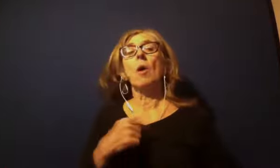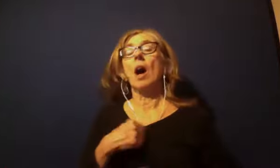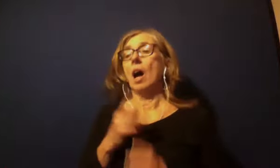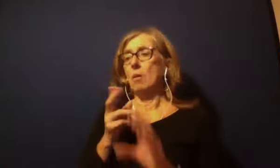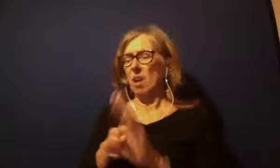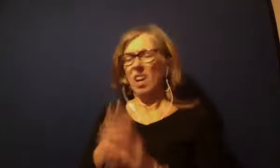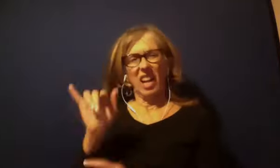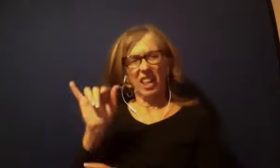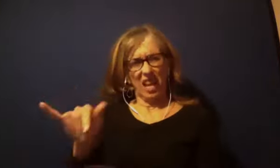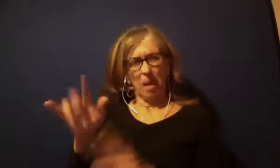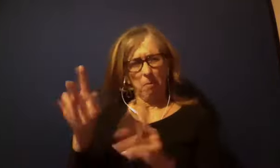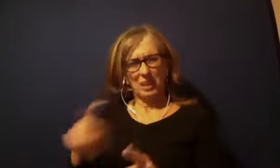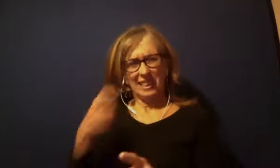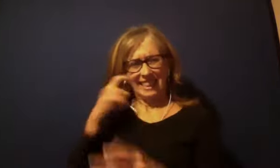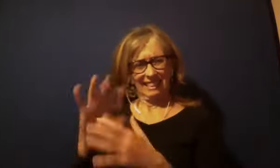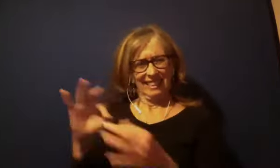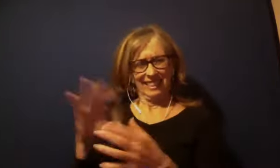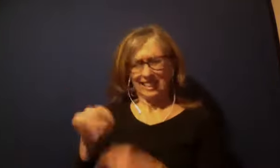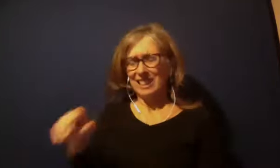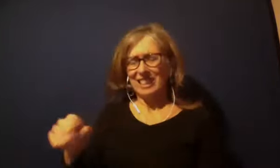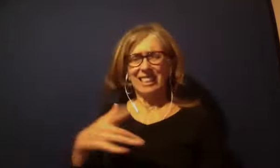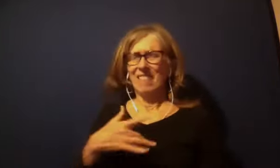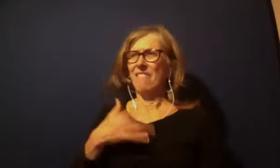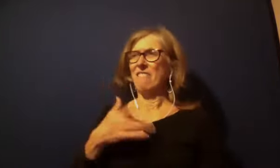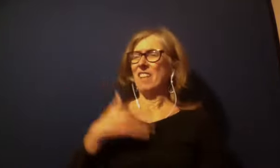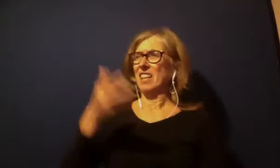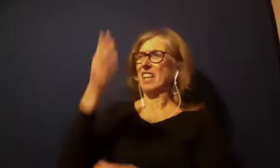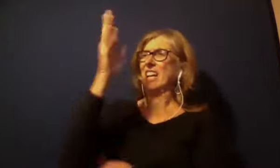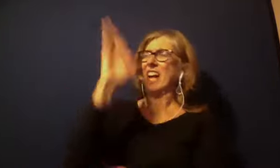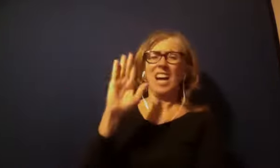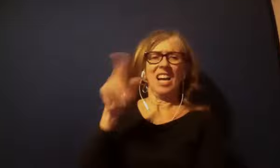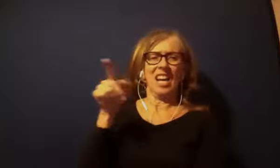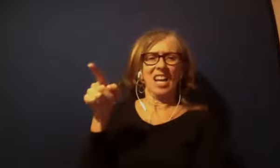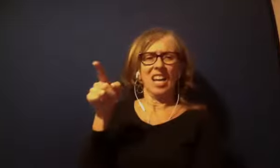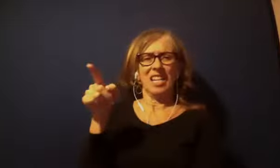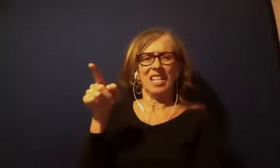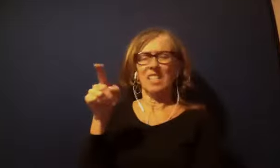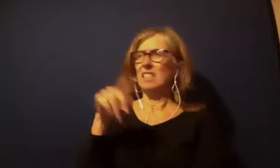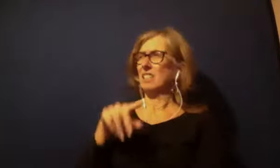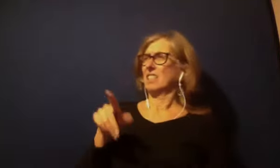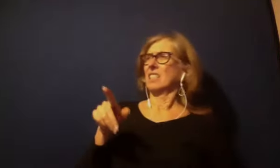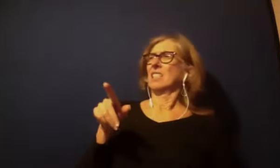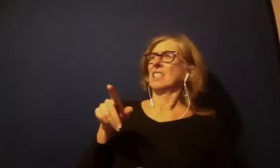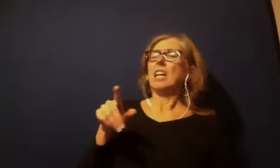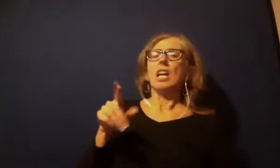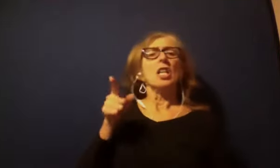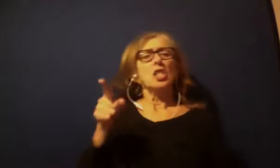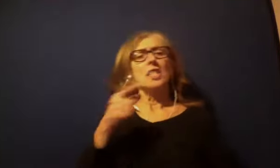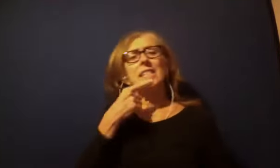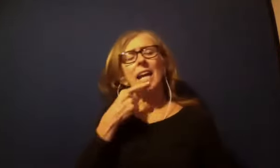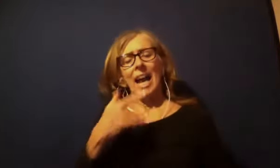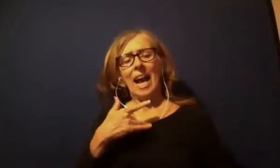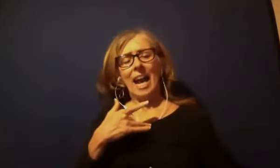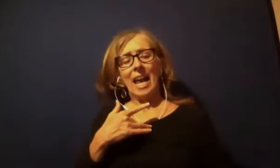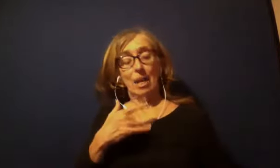attended that, and I heard this person speaking about filling that God-shaped hole that she, had in her heart all her life.